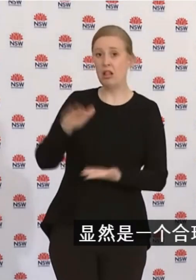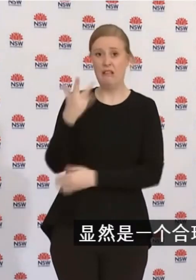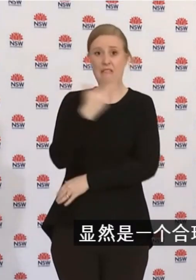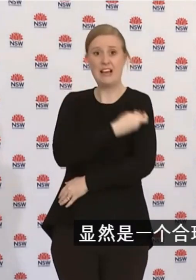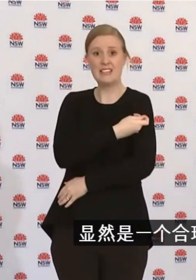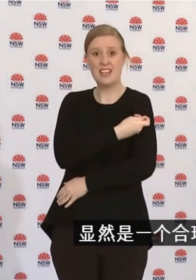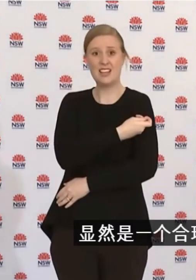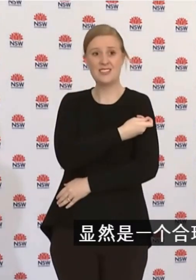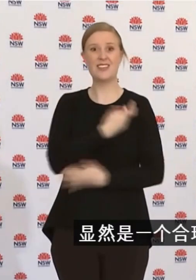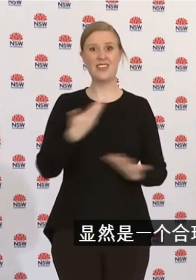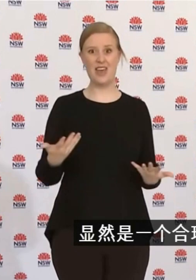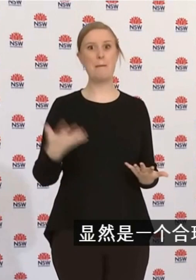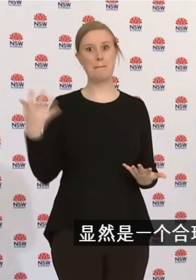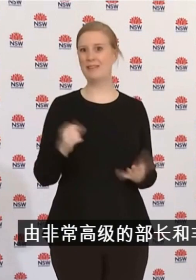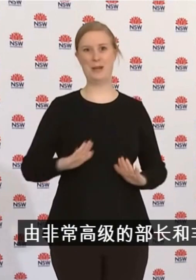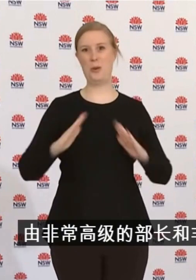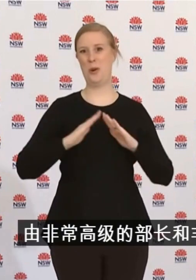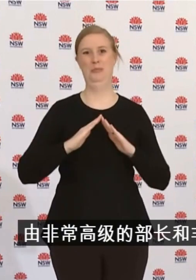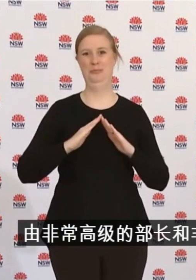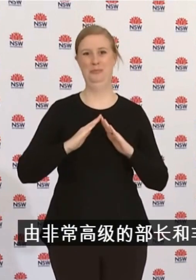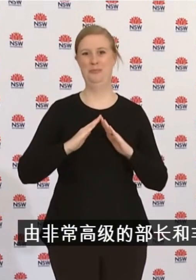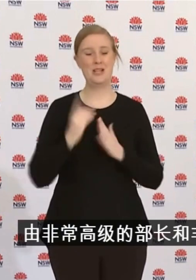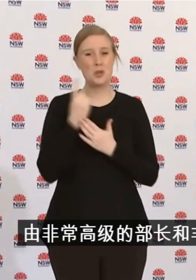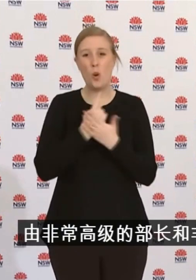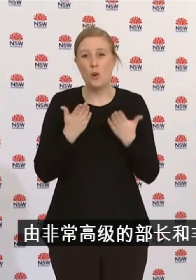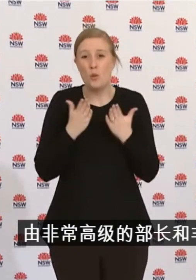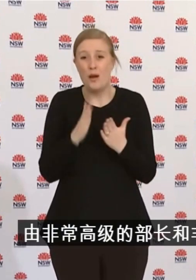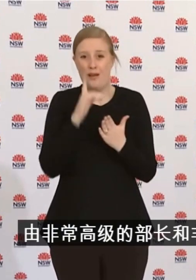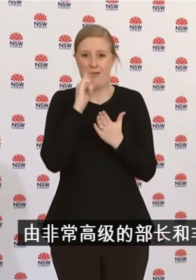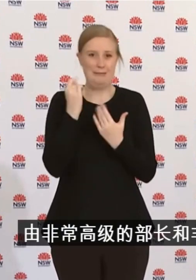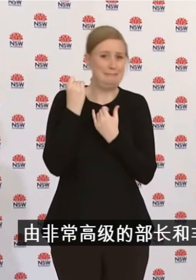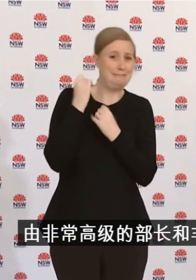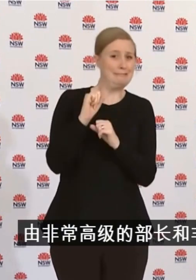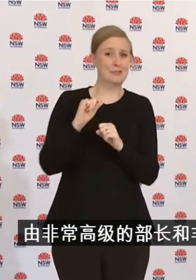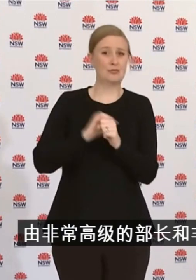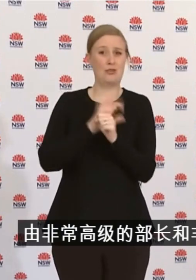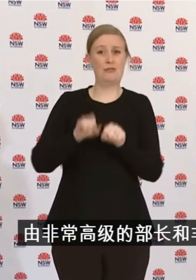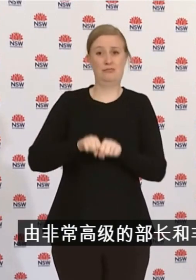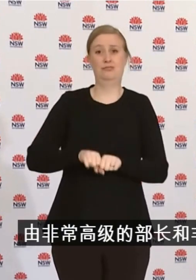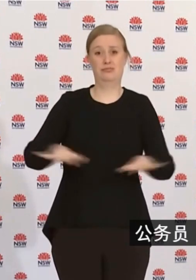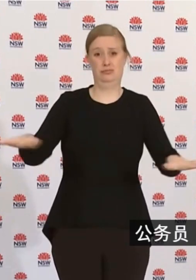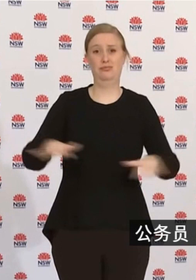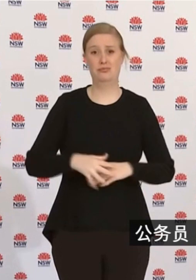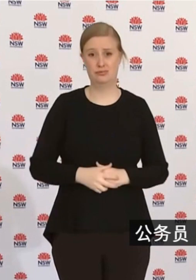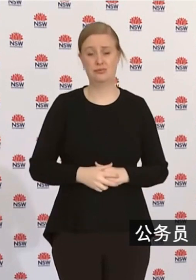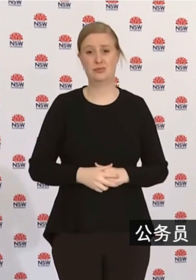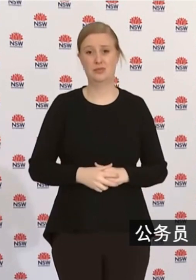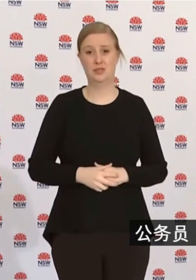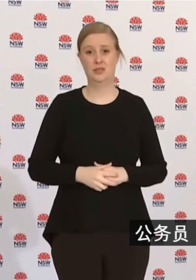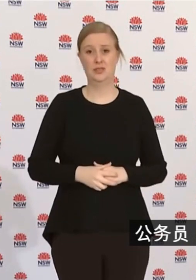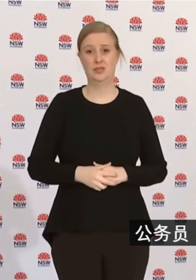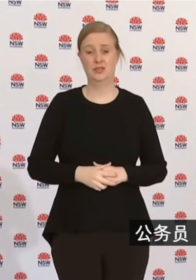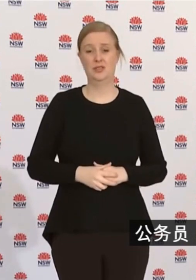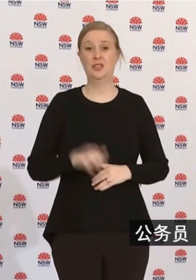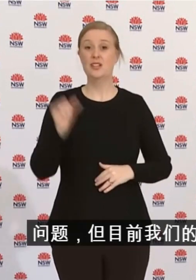obviously a legitimate question. I can say this, that the crisis cabinet, which consists of very senior ministers and very senior public servants,